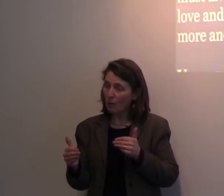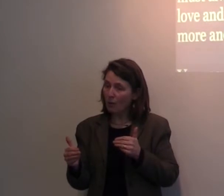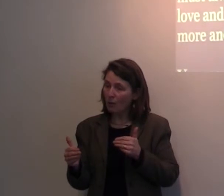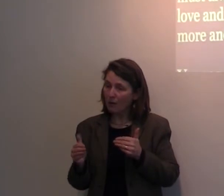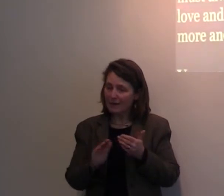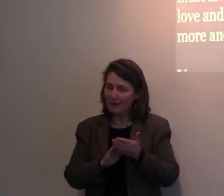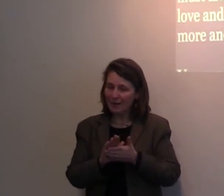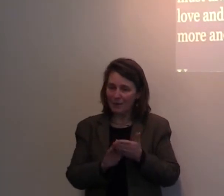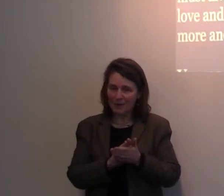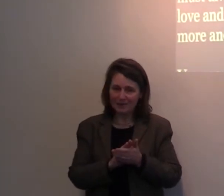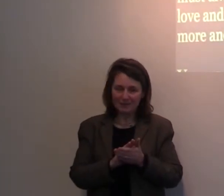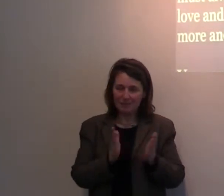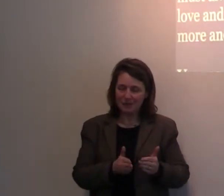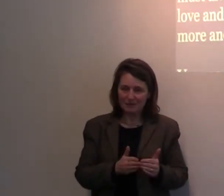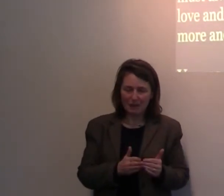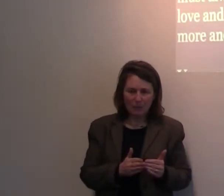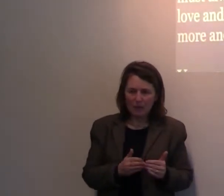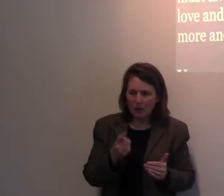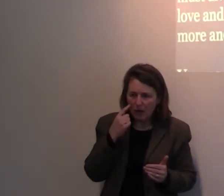Means I must try to make new friends too.